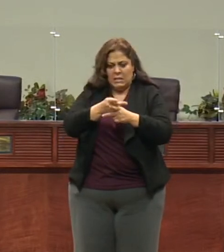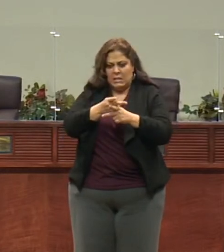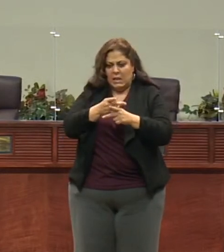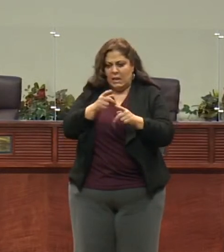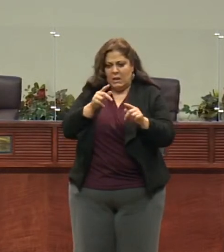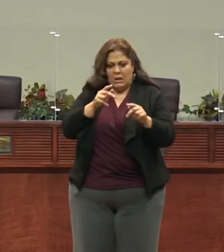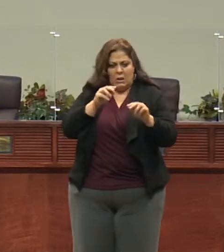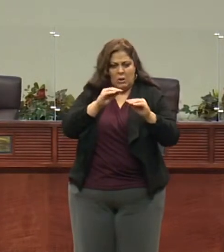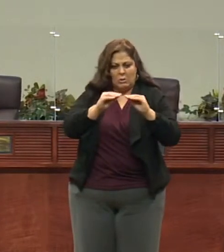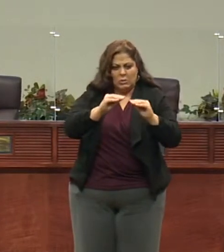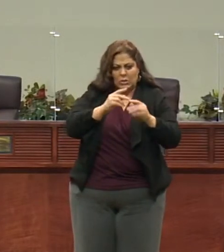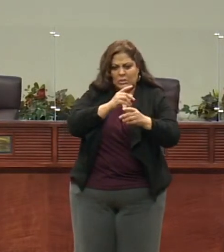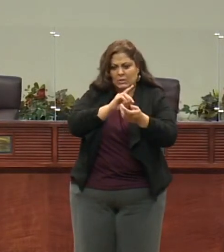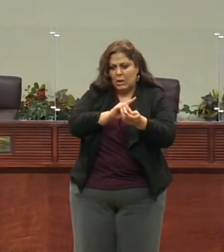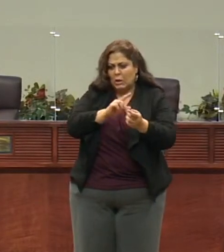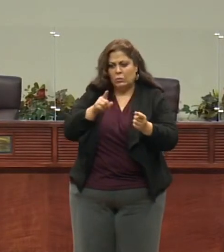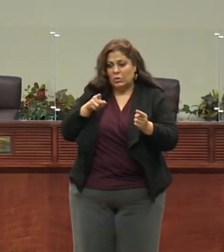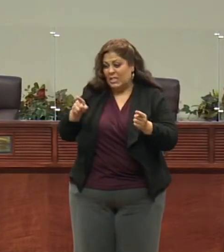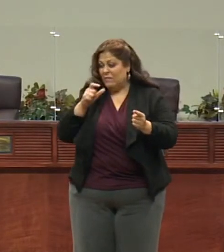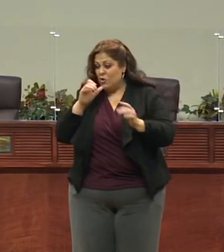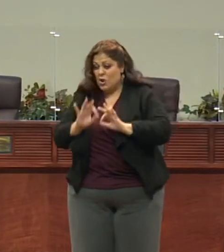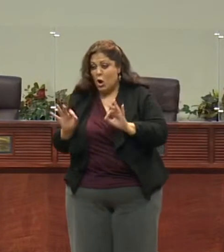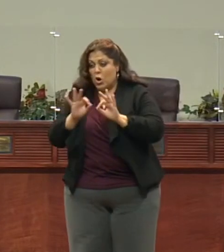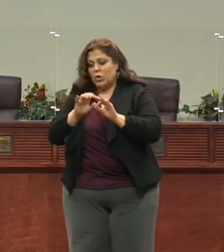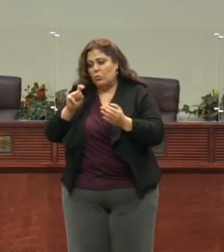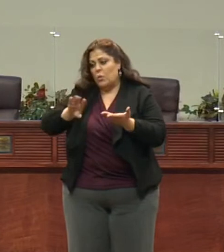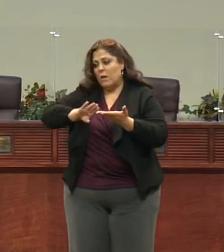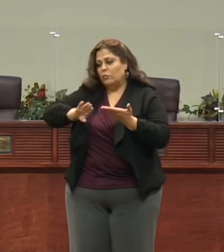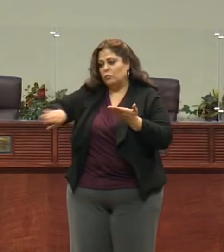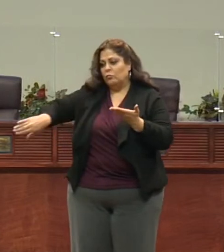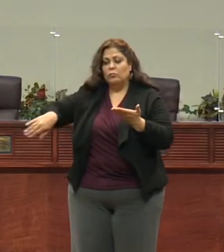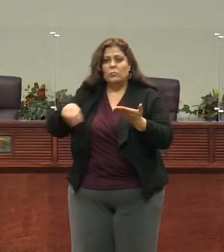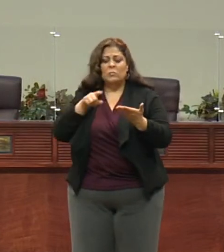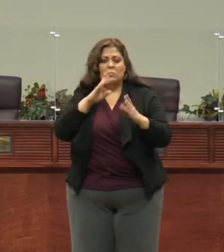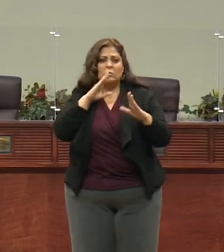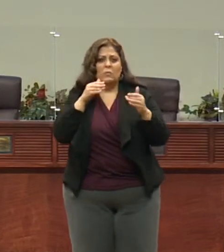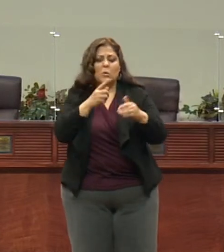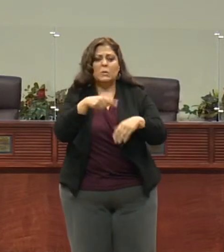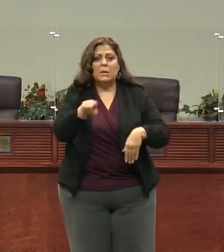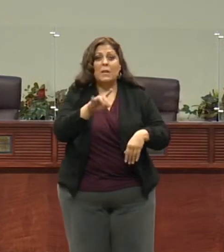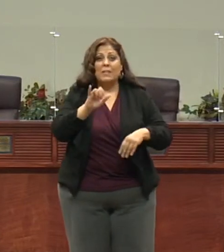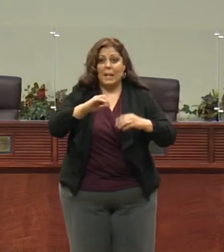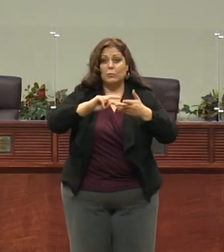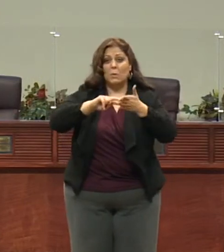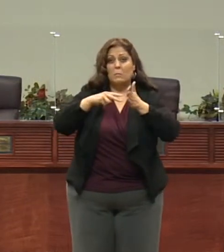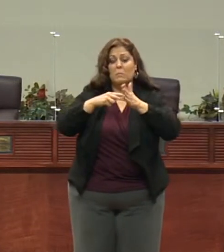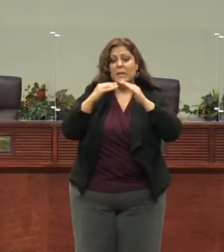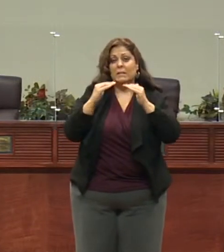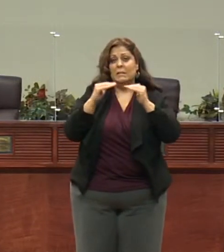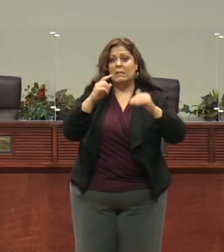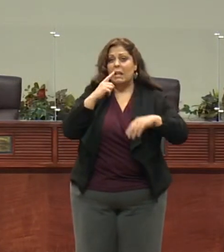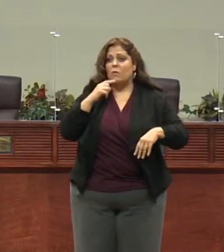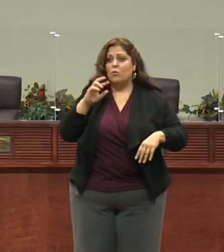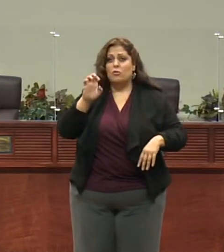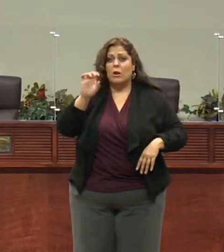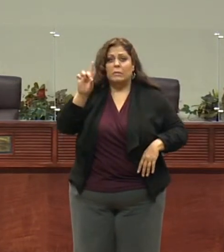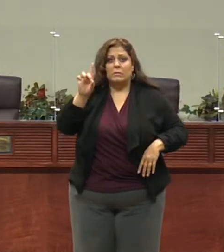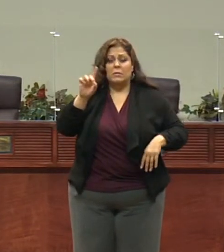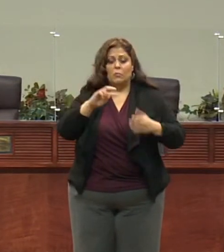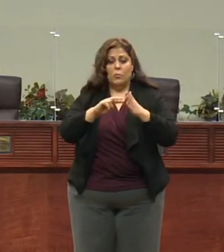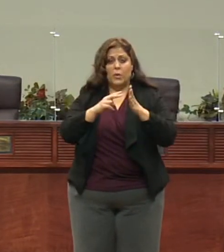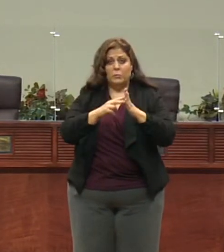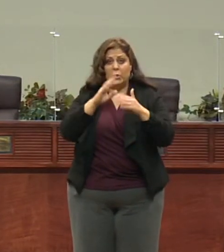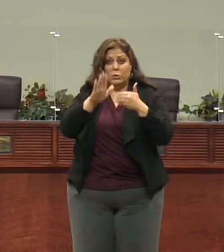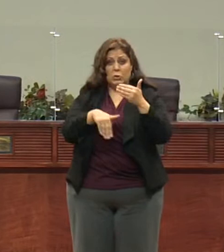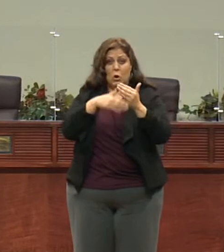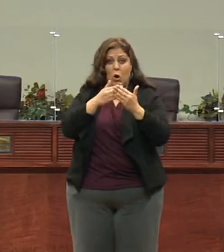urgent. So as a reminder, that is what level red means. We do a systematic review of all procedures that